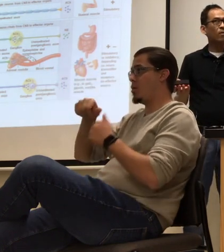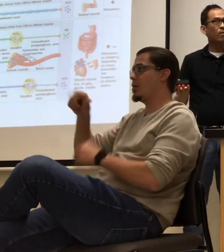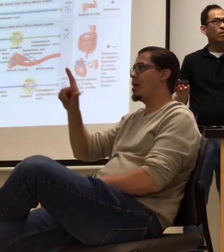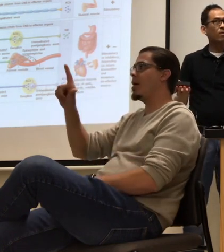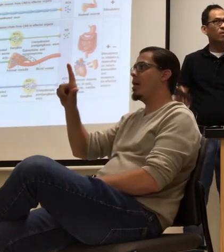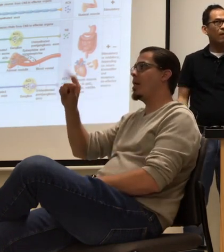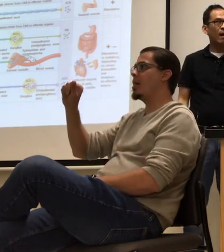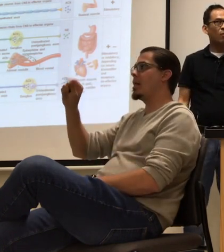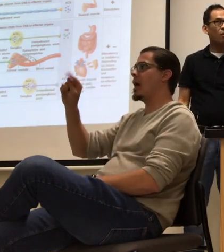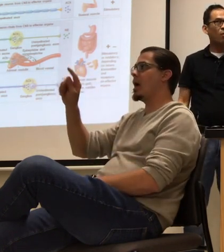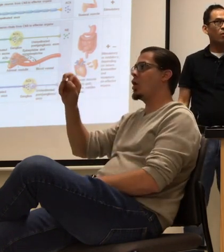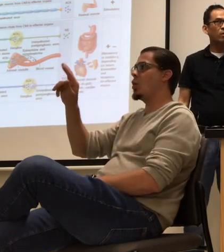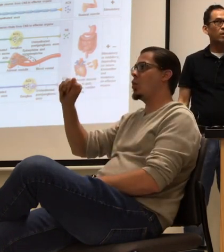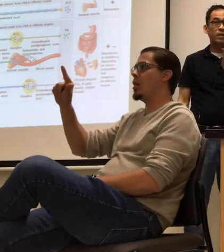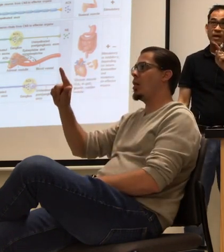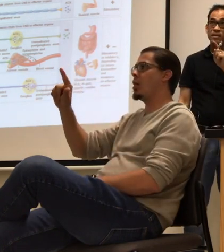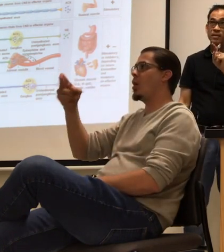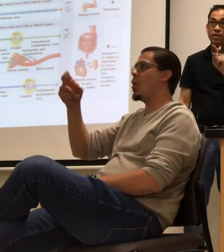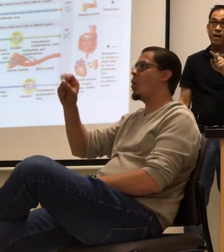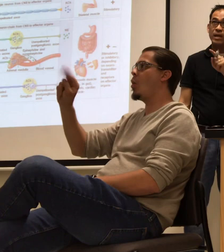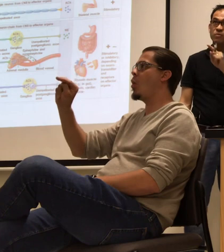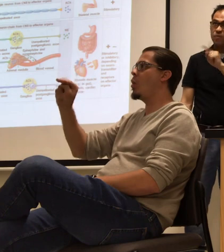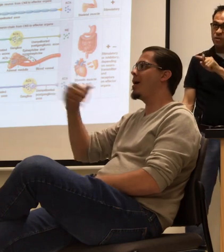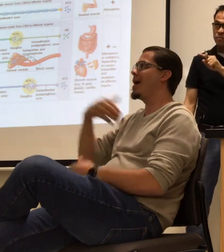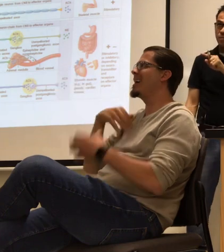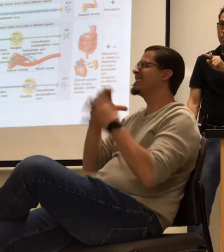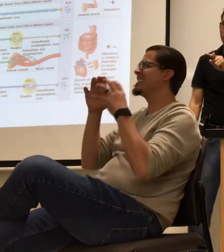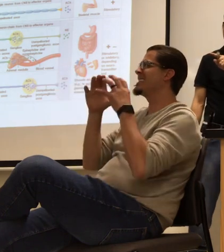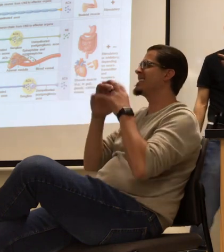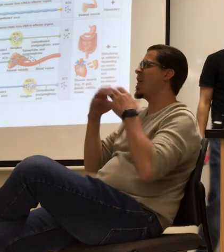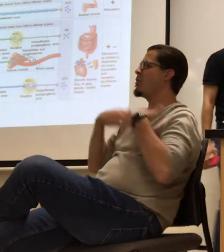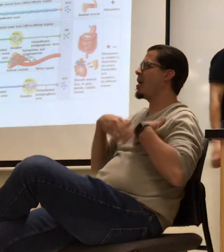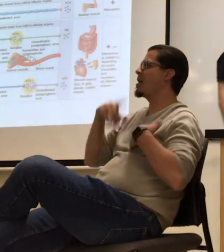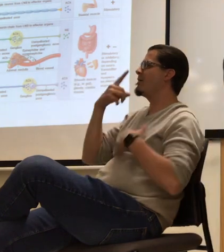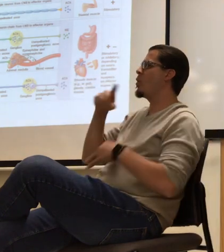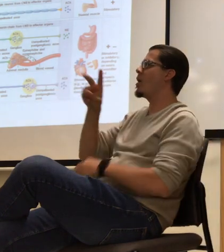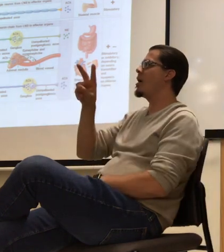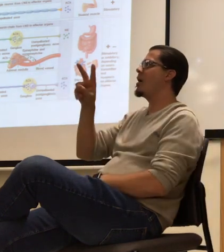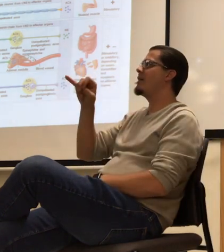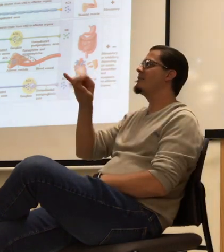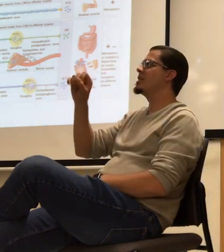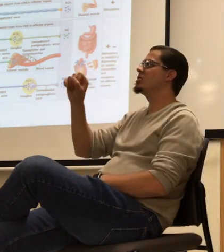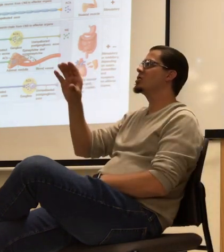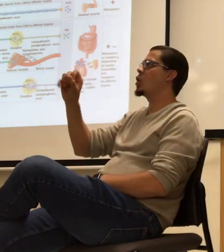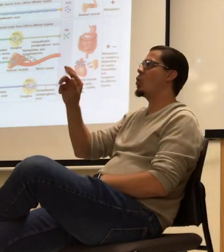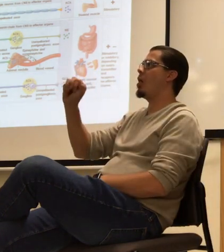Lateral. A lateral horn contains the cell bodies for visceral motor.